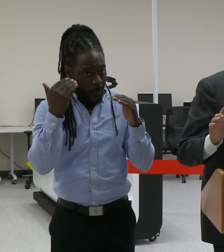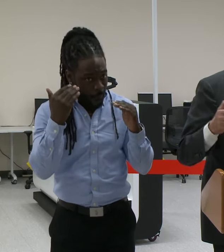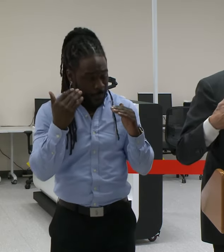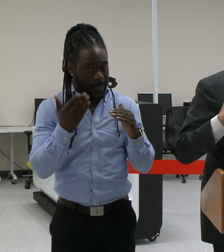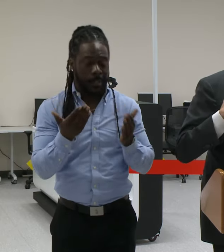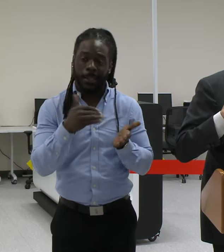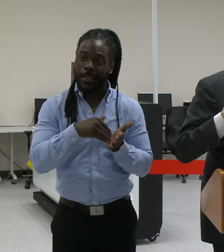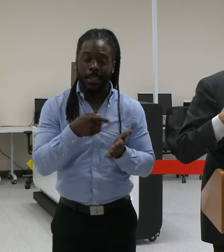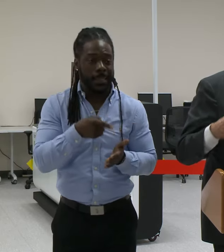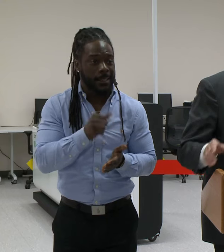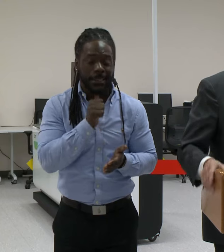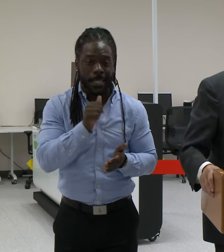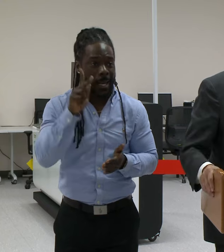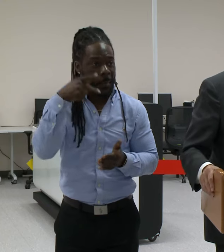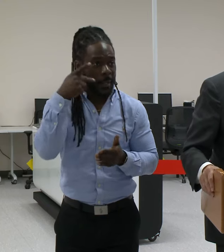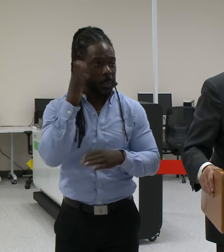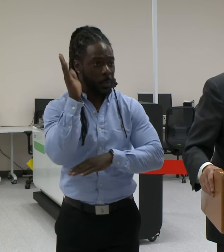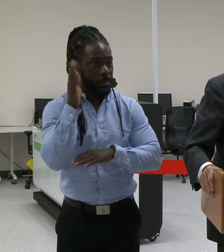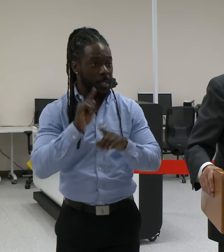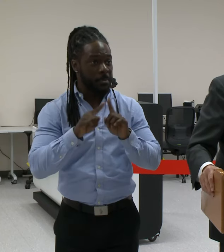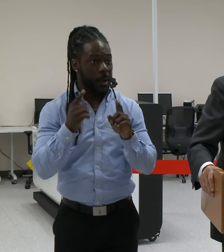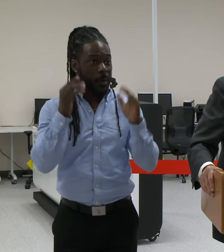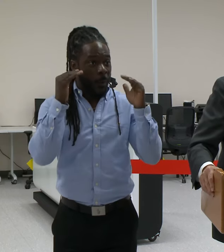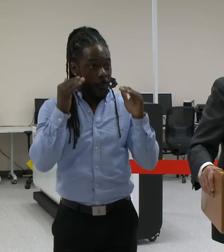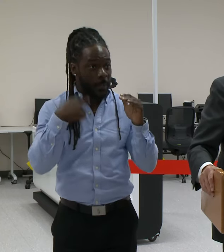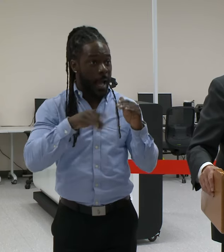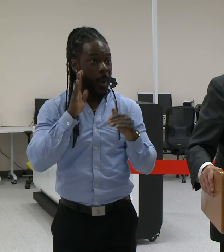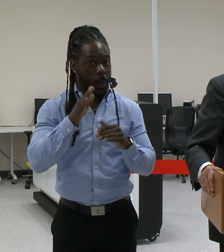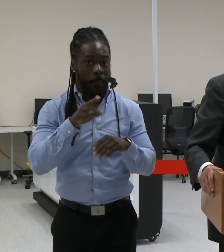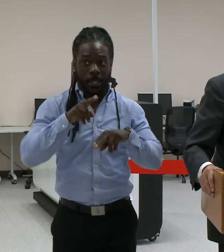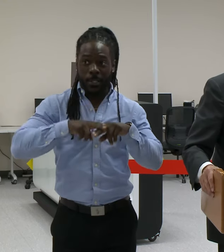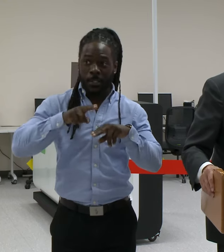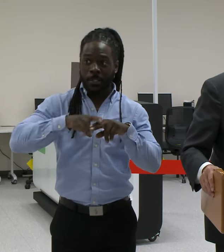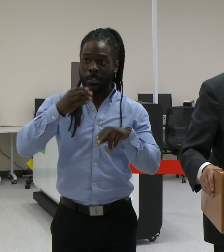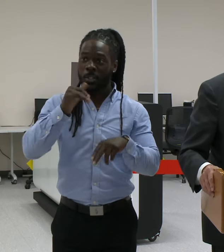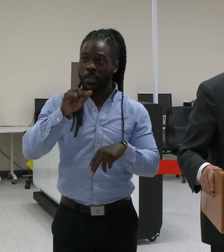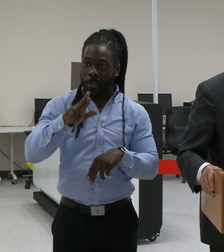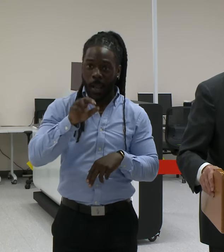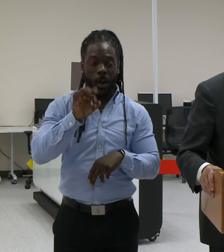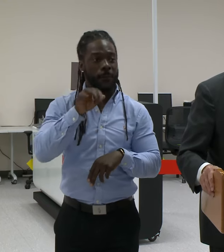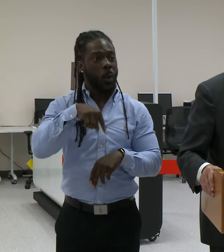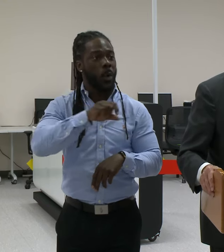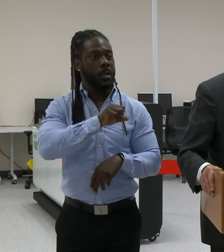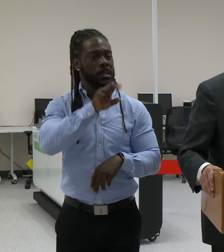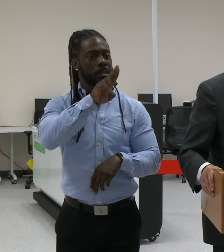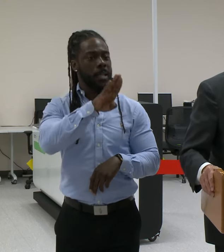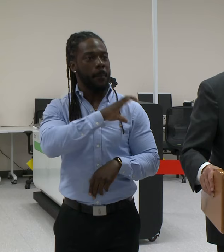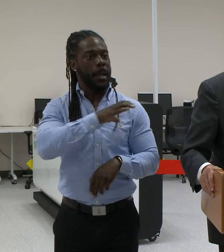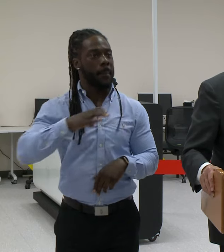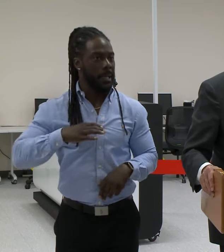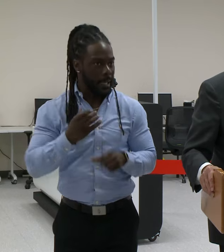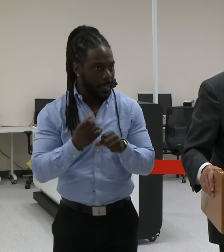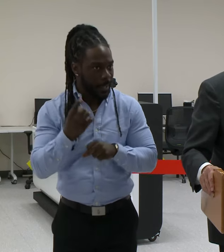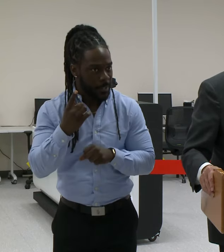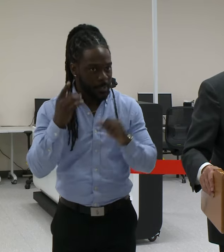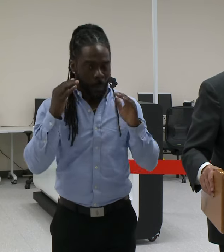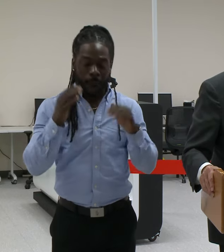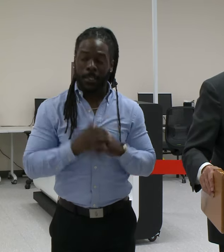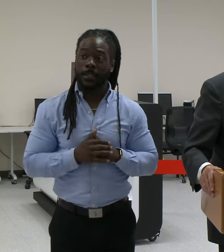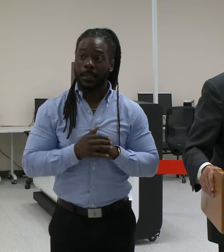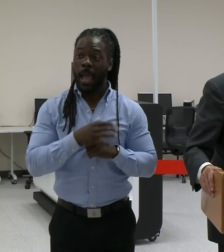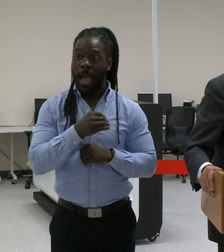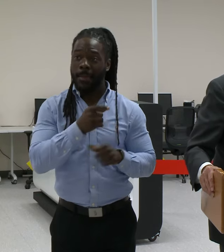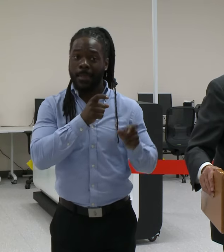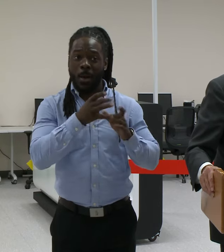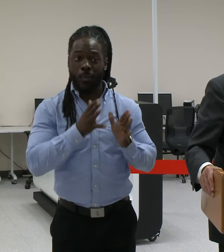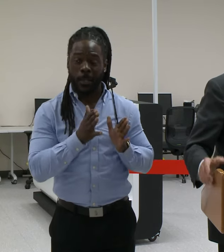political speech, just me hoping, I'll be chair of your subcommittee next year. And the director and I